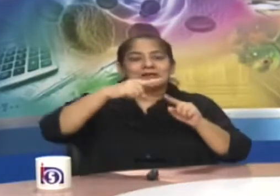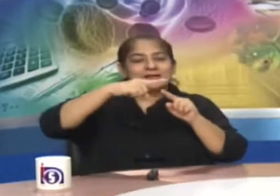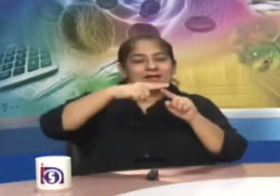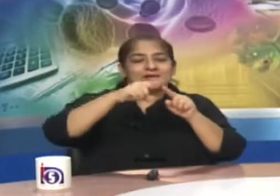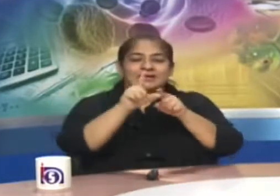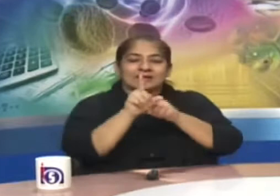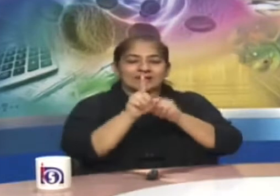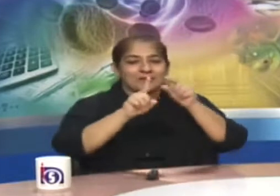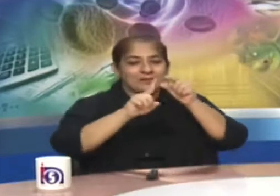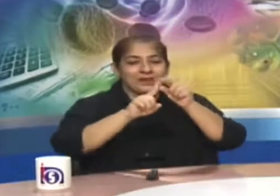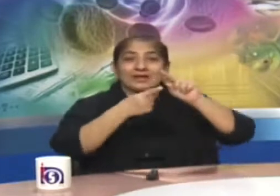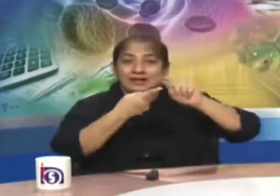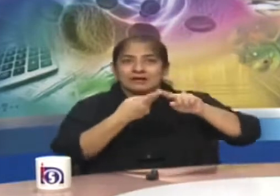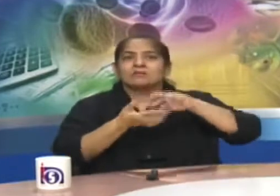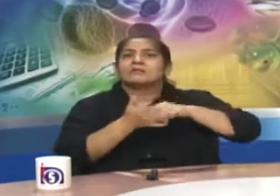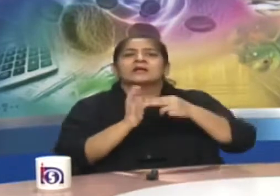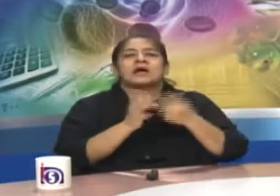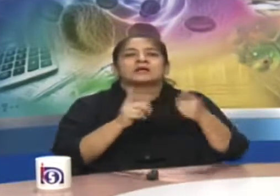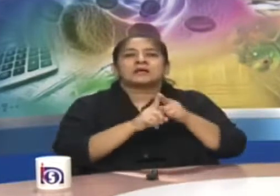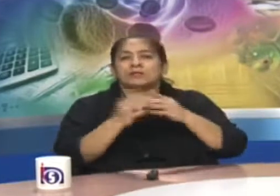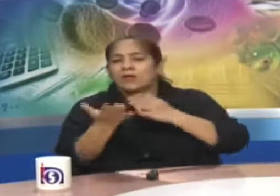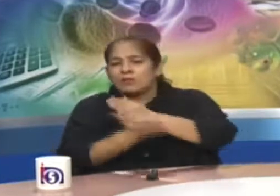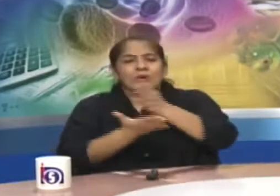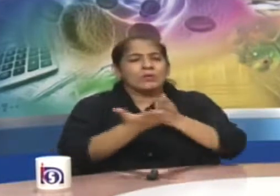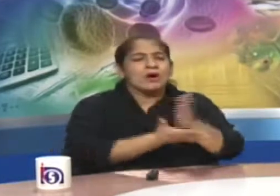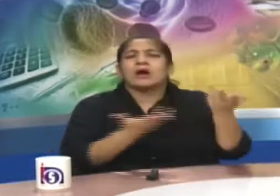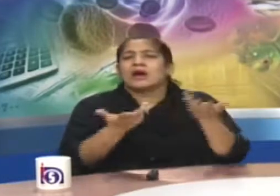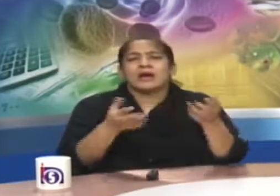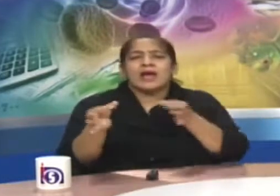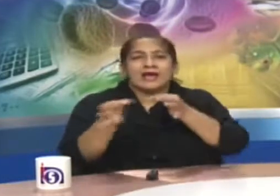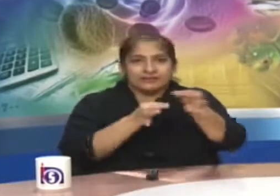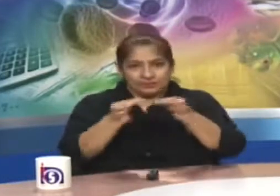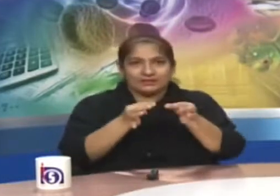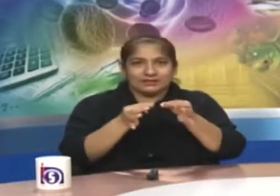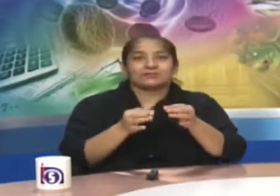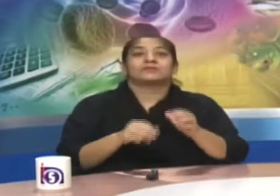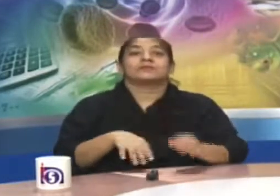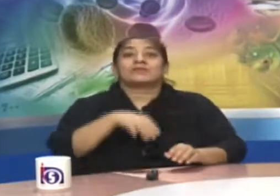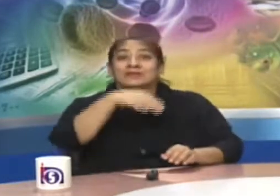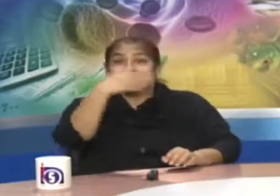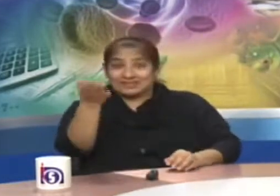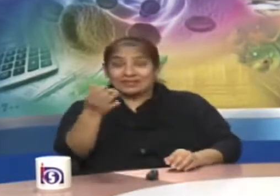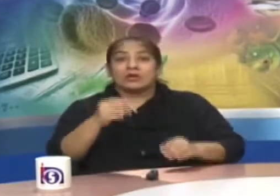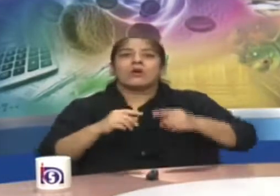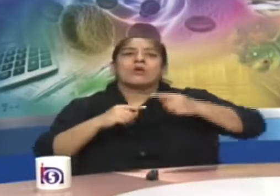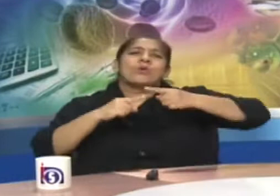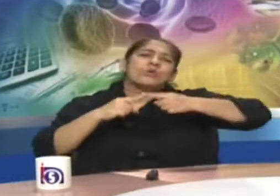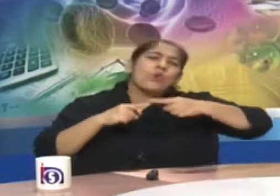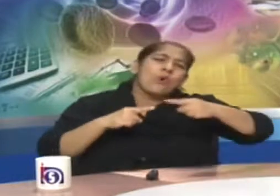Below that, you can see fund type. There are different types of fund that I will be